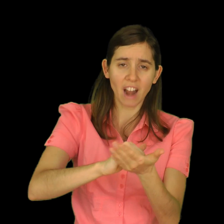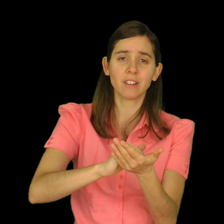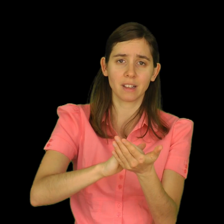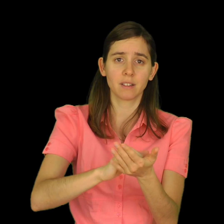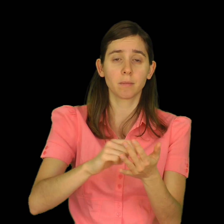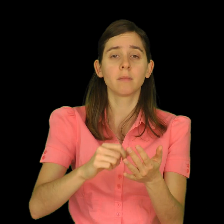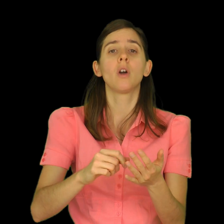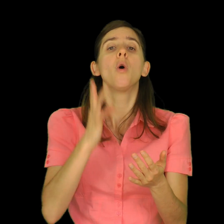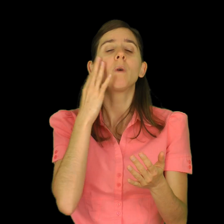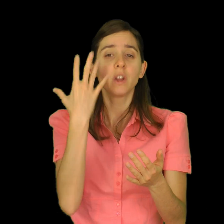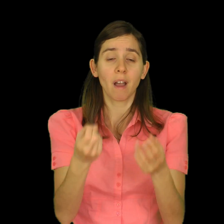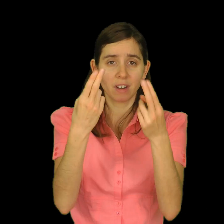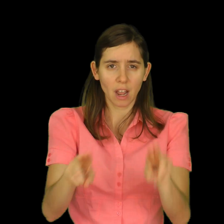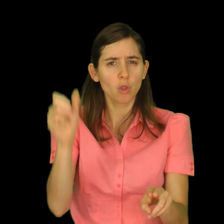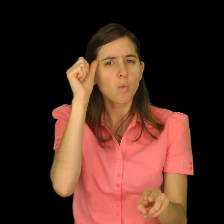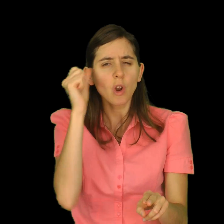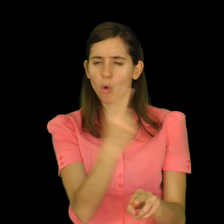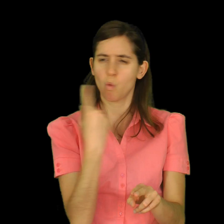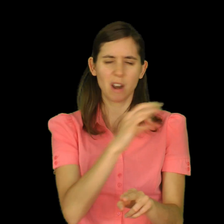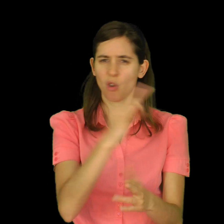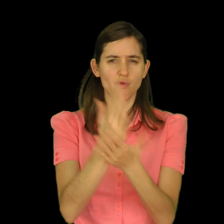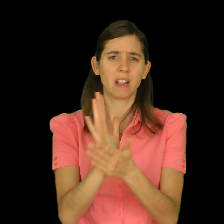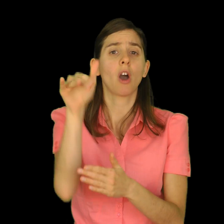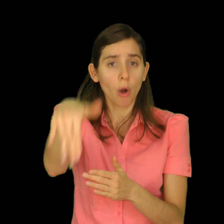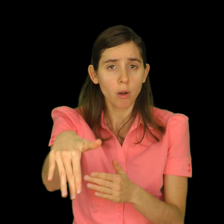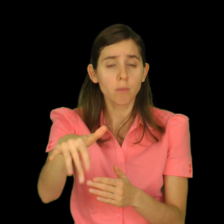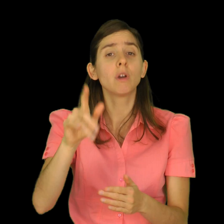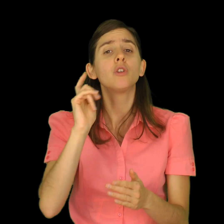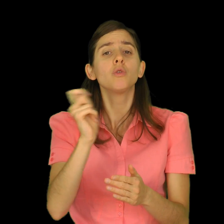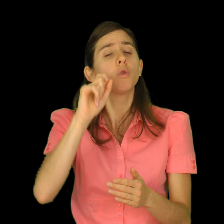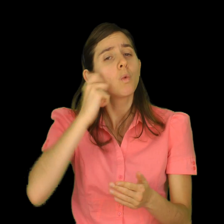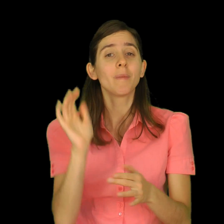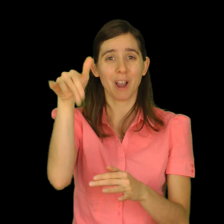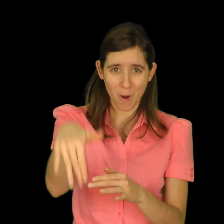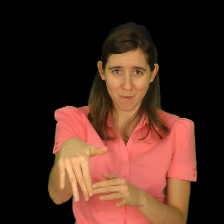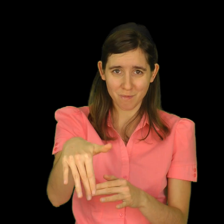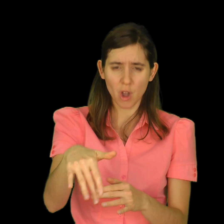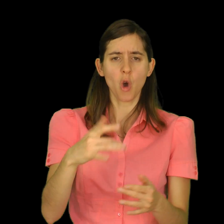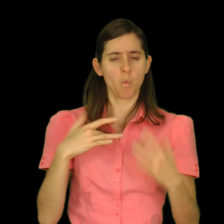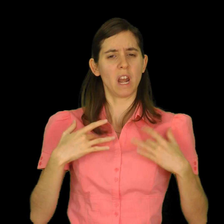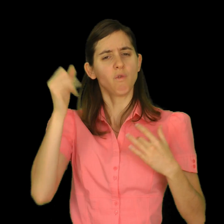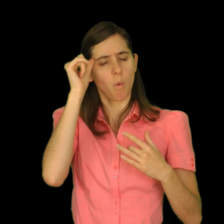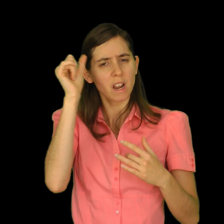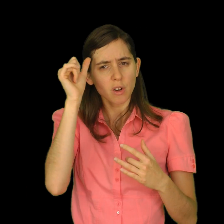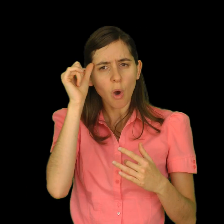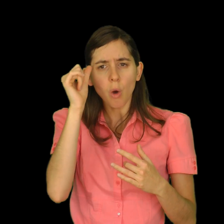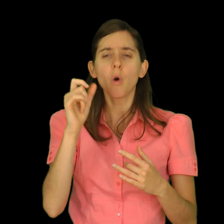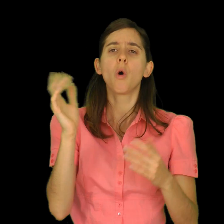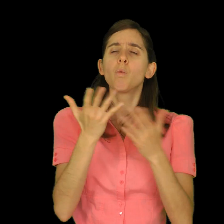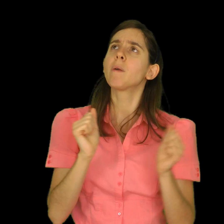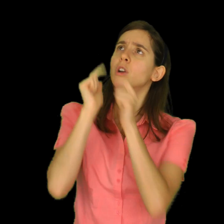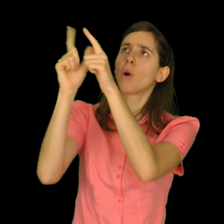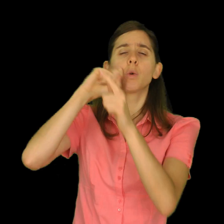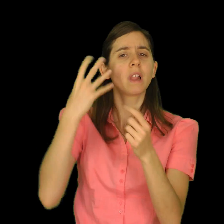as there's death, we realize we are not really home, but we will be soon. We live in the certainty that where we're going, there'll be no